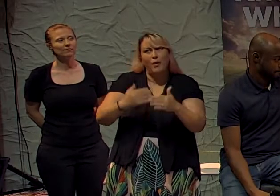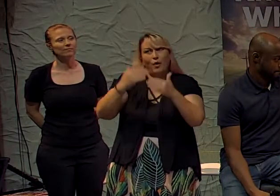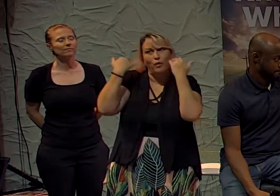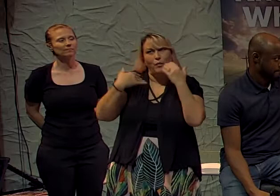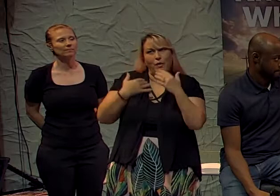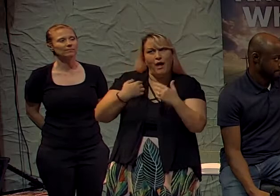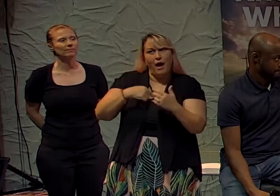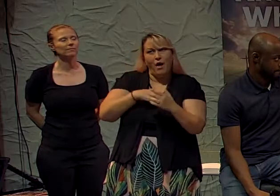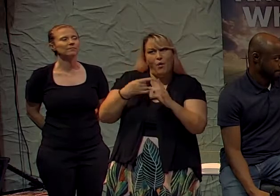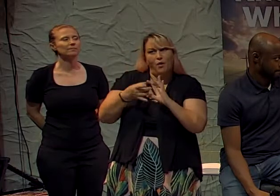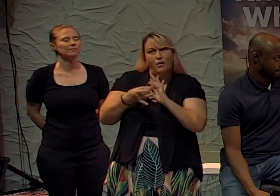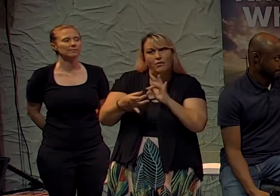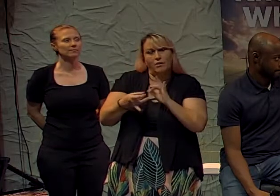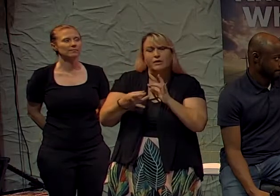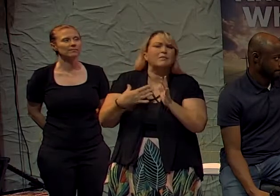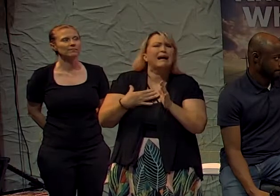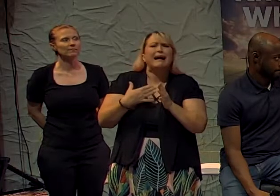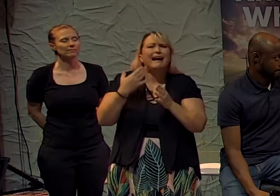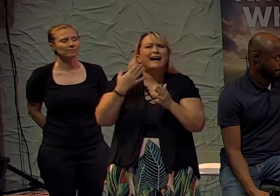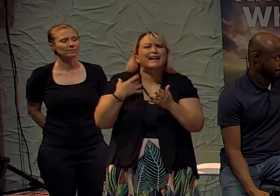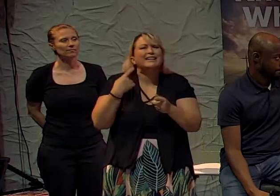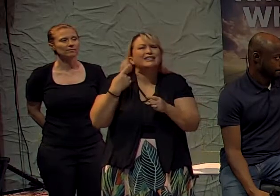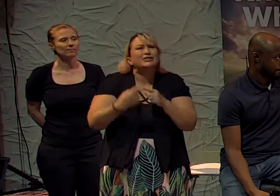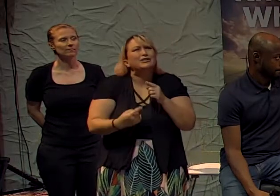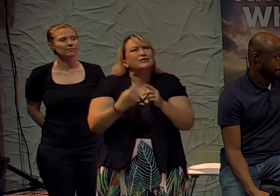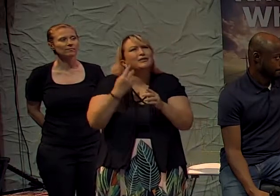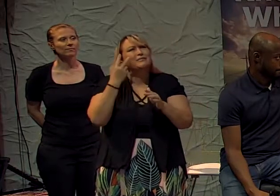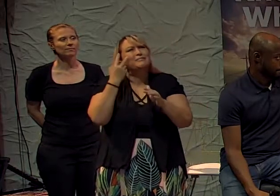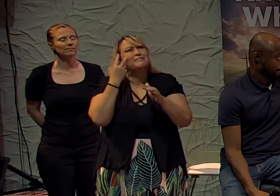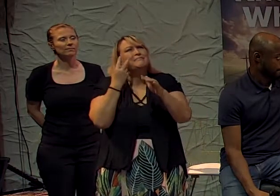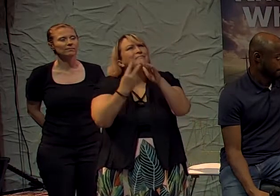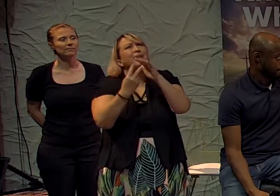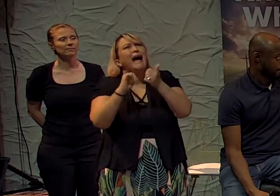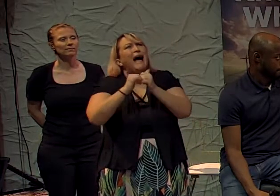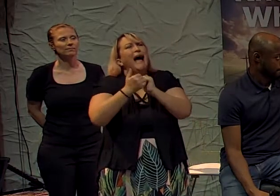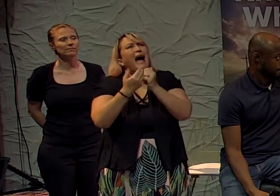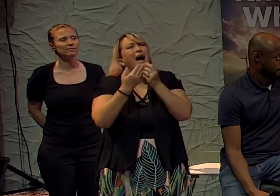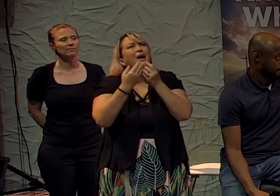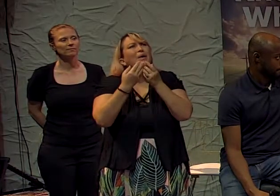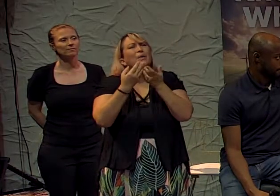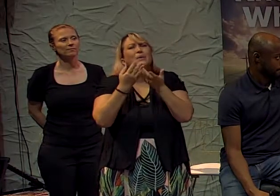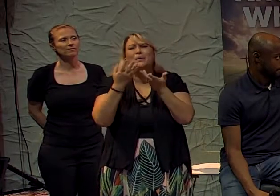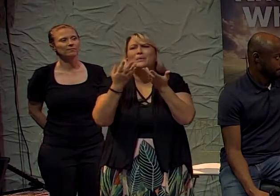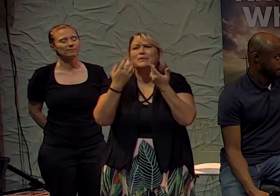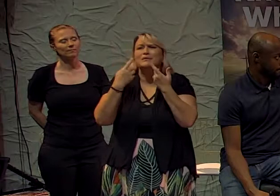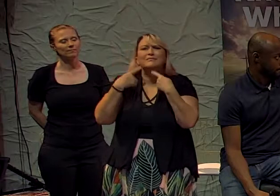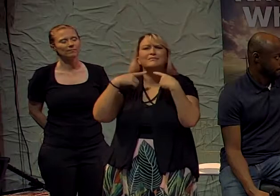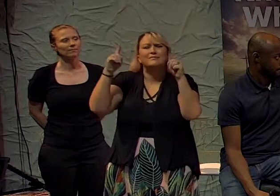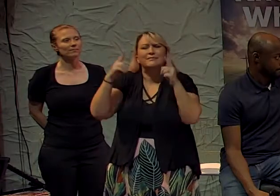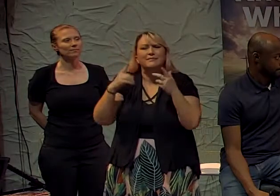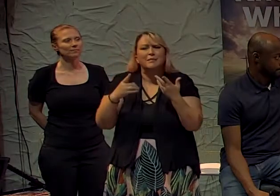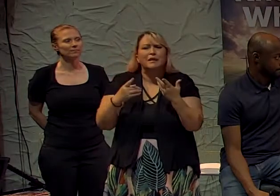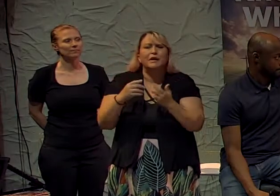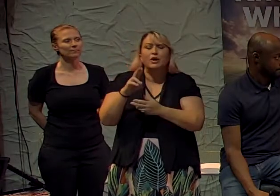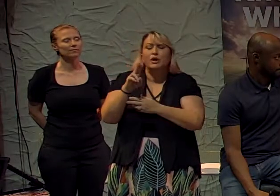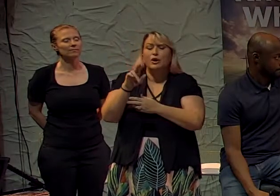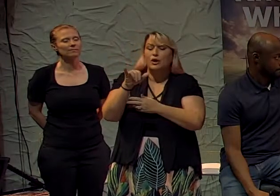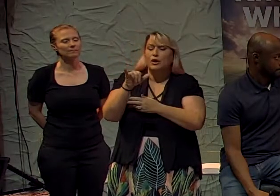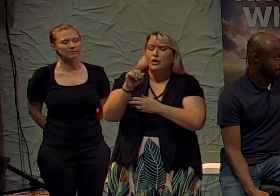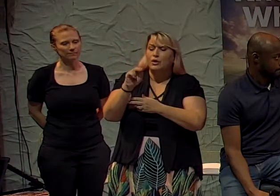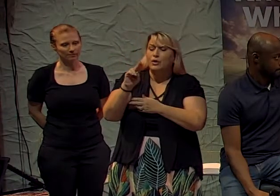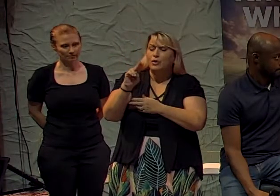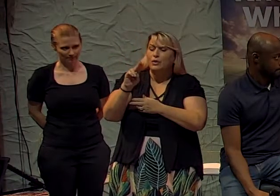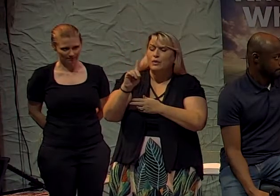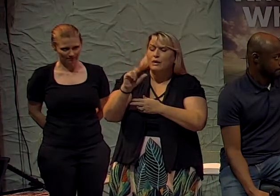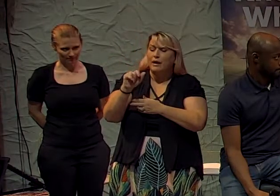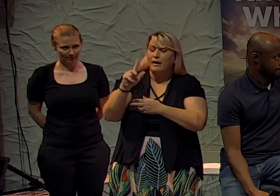going to get out of it until he'd, sell a company or whatever. But UData came along after he finally